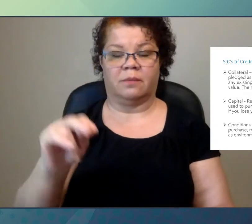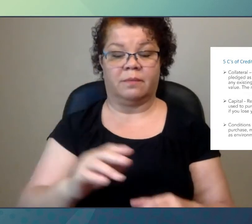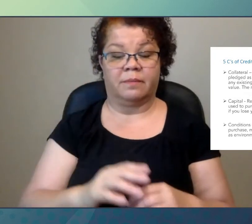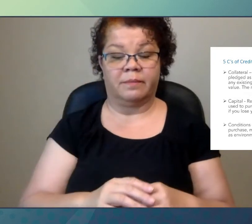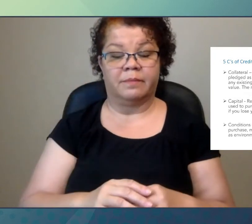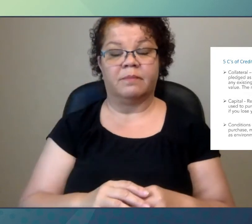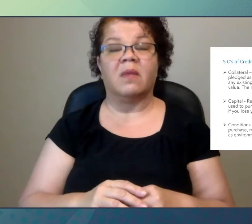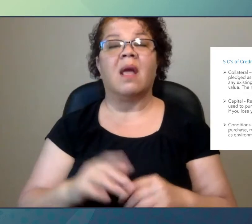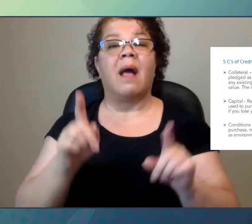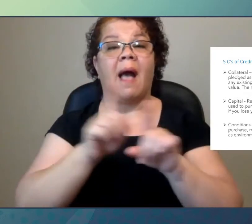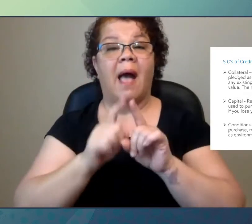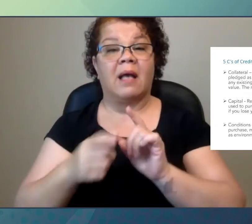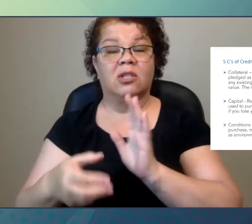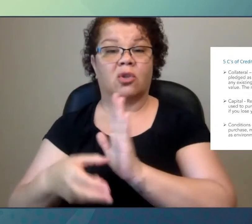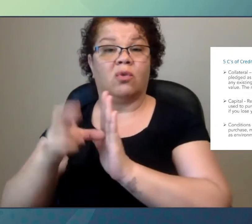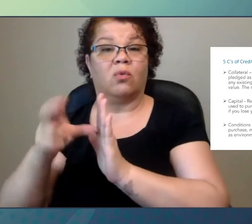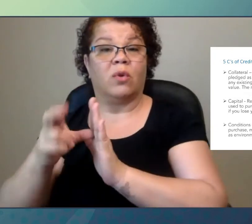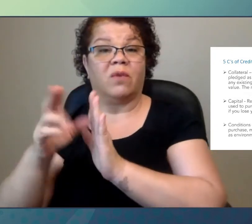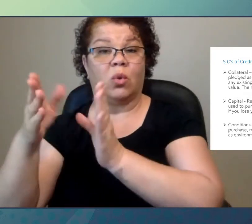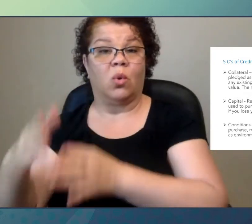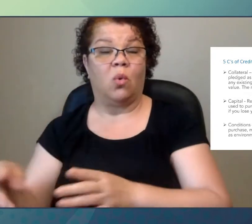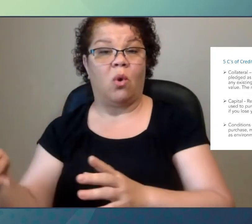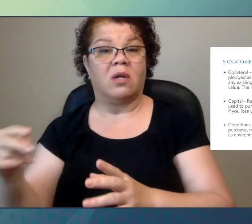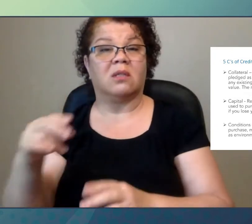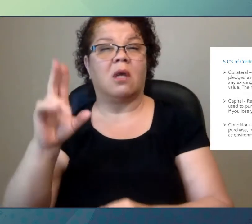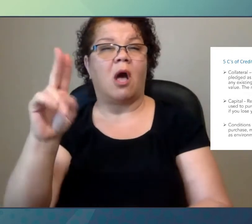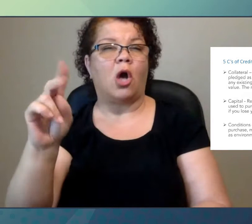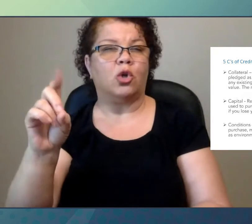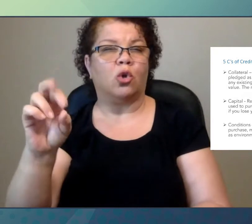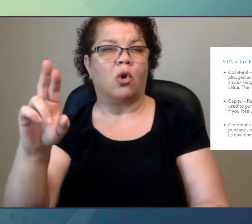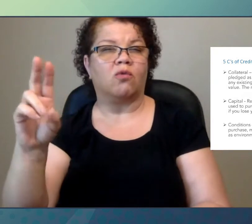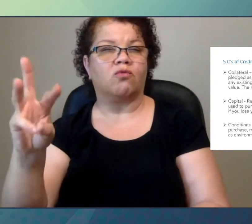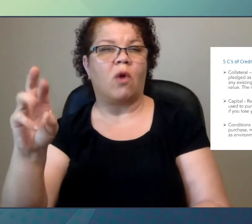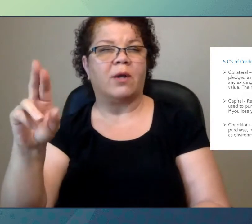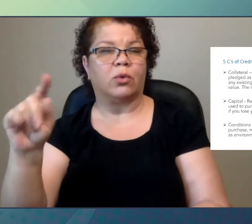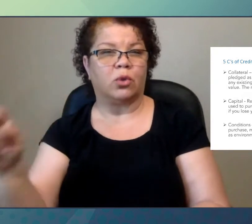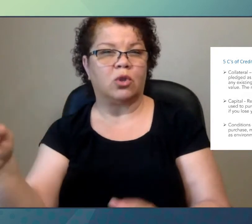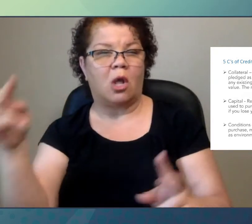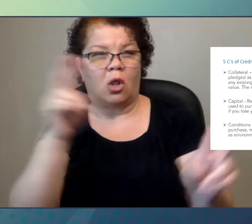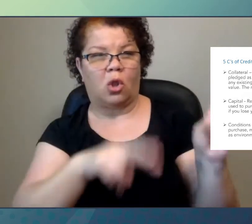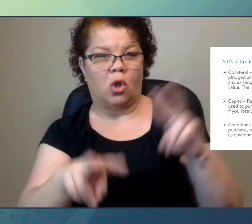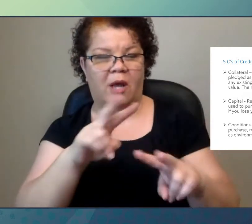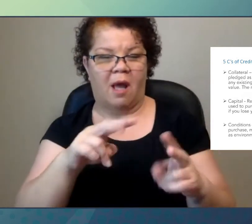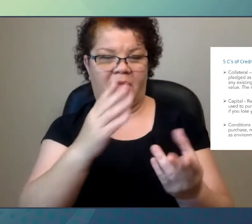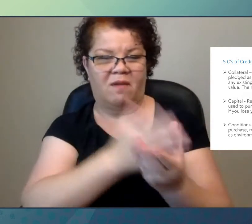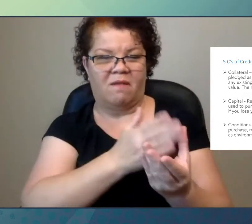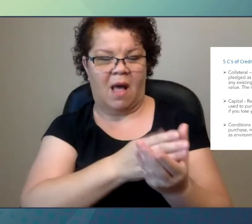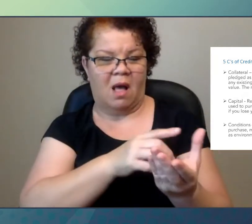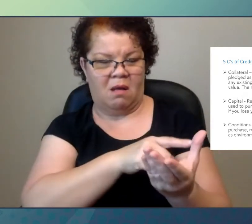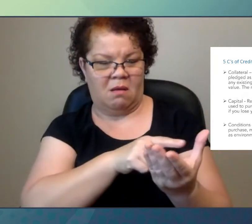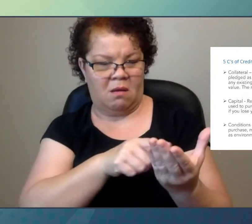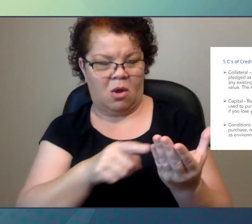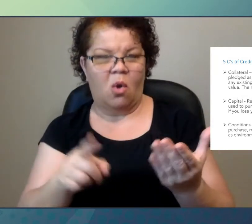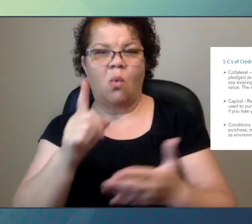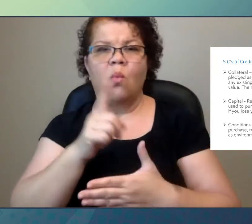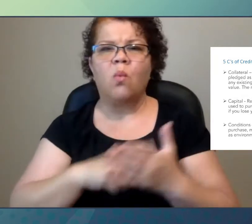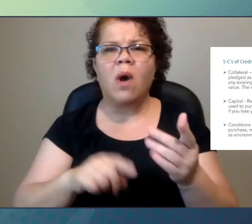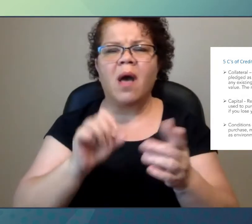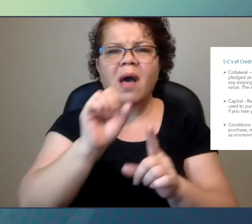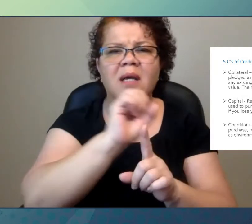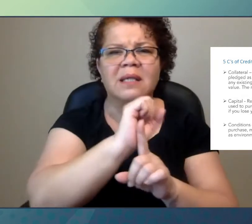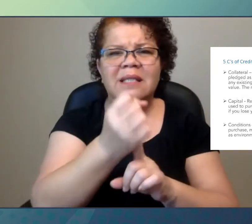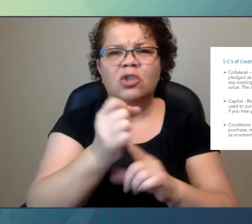the file, they look at what conditions are required of the loan, and